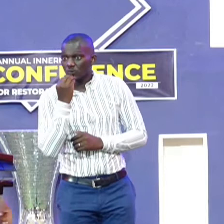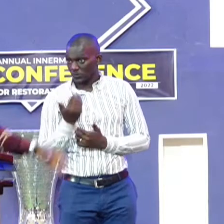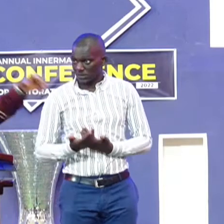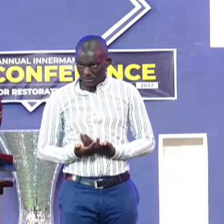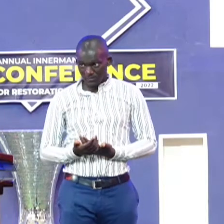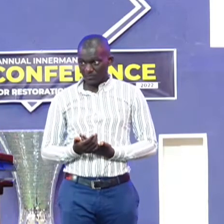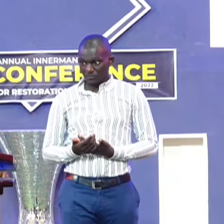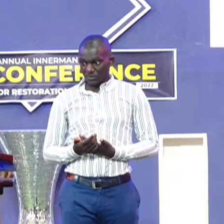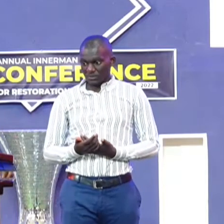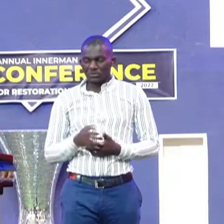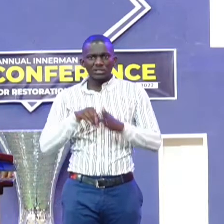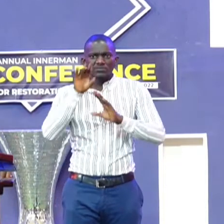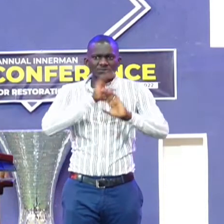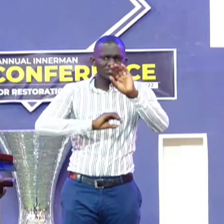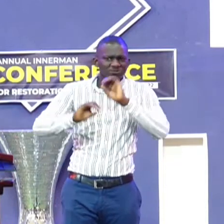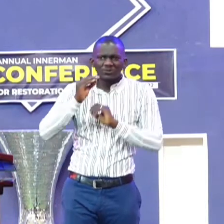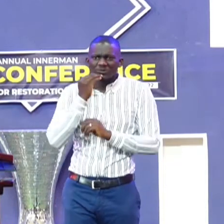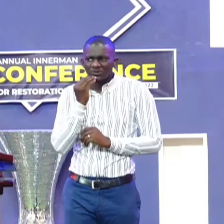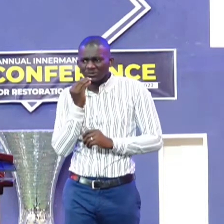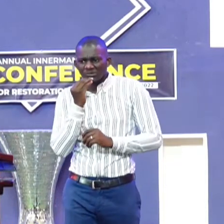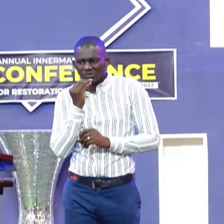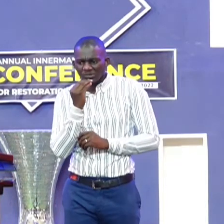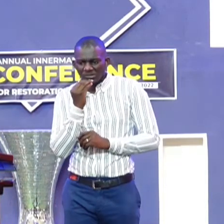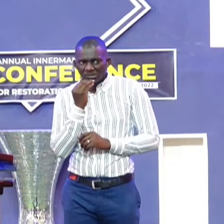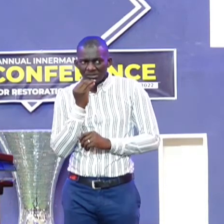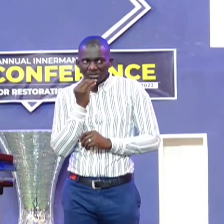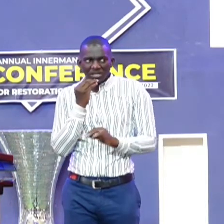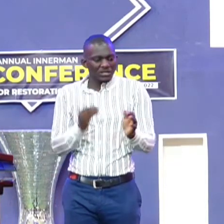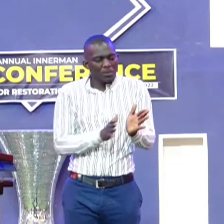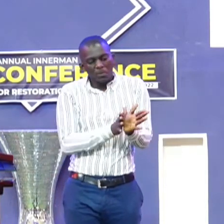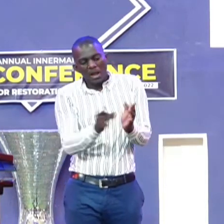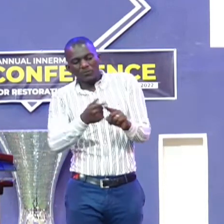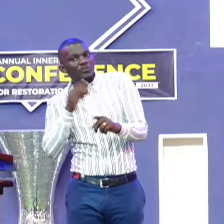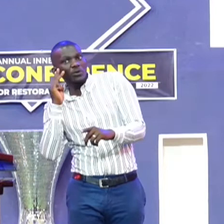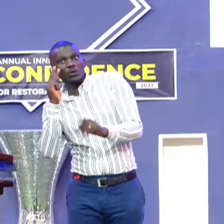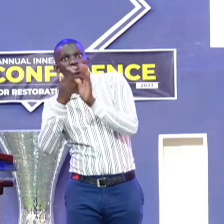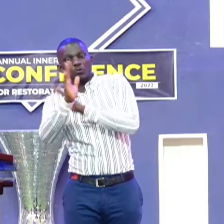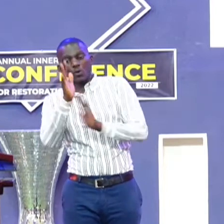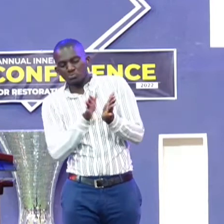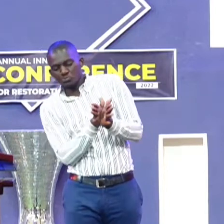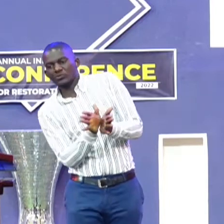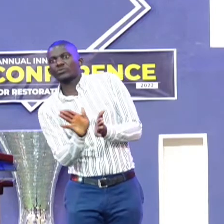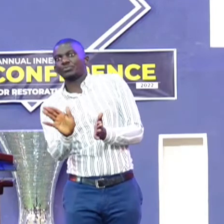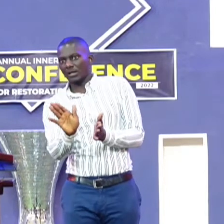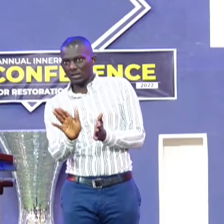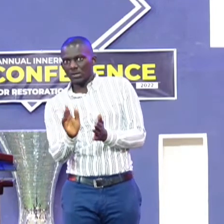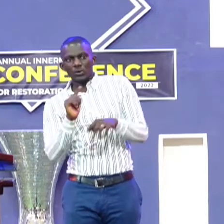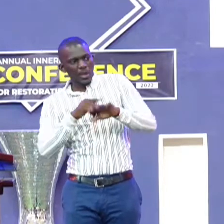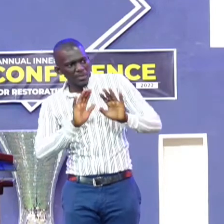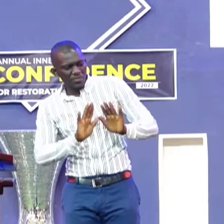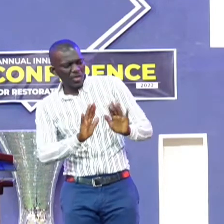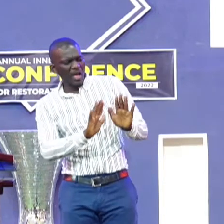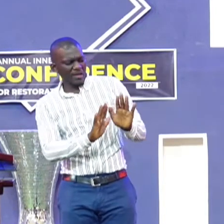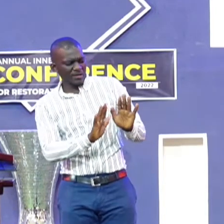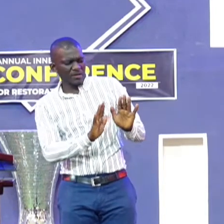for food. In search for food, he left the will of God. When he left the will